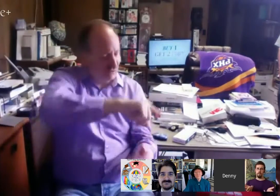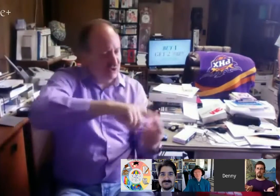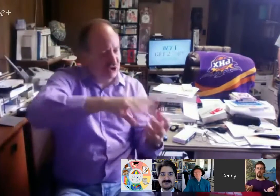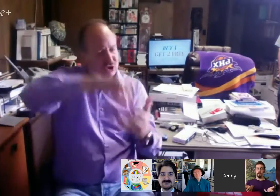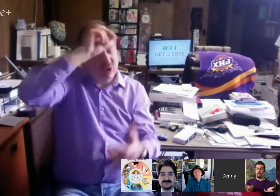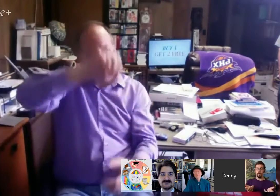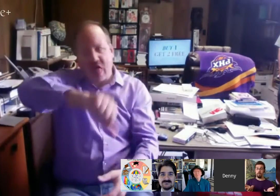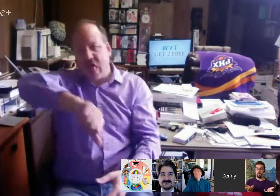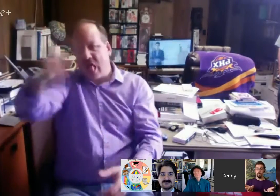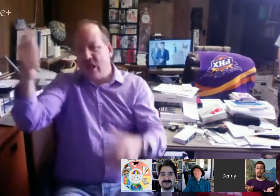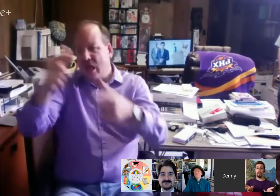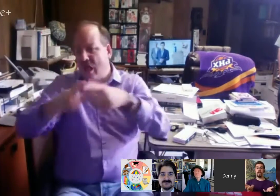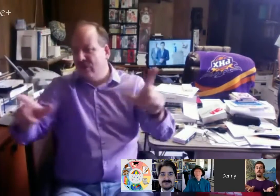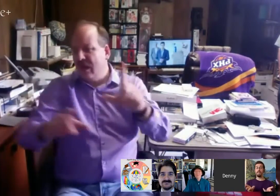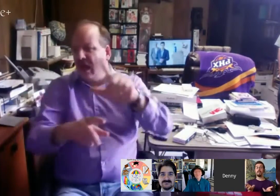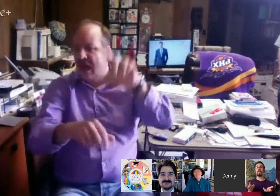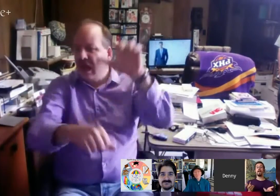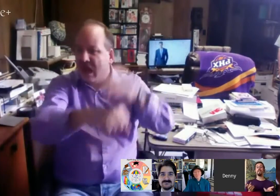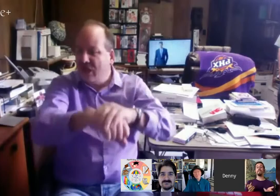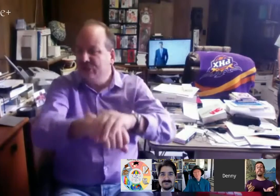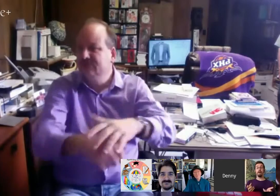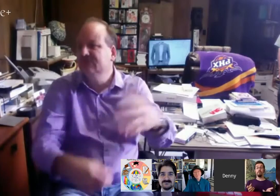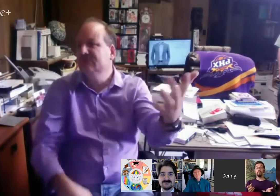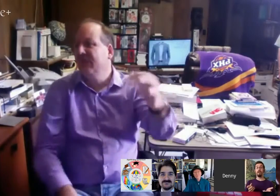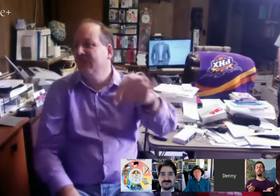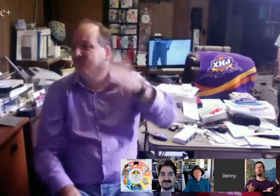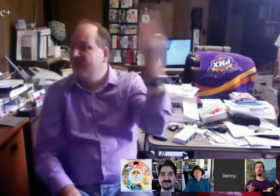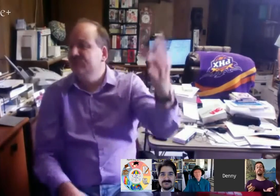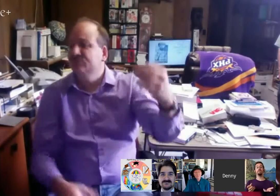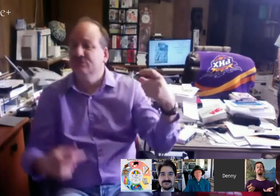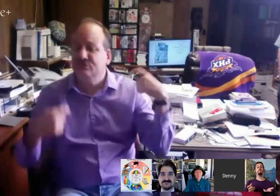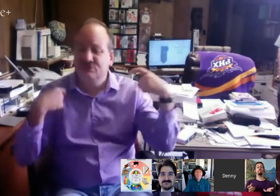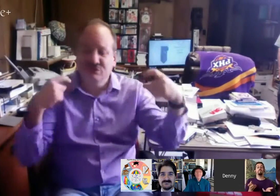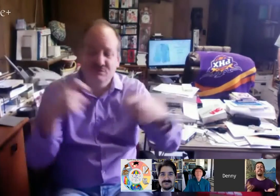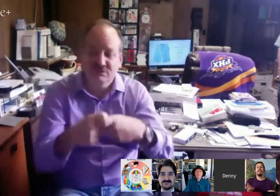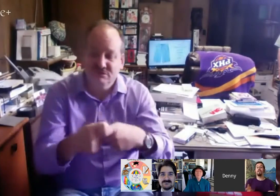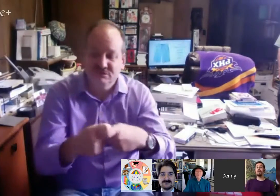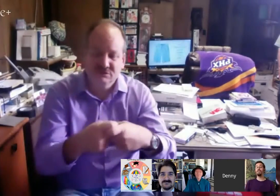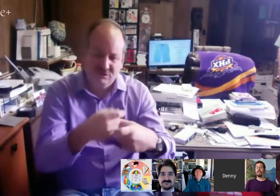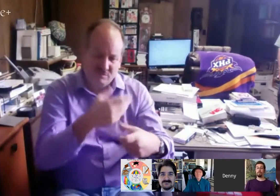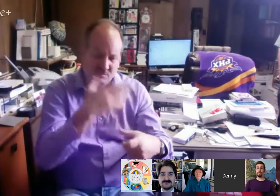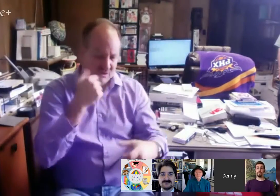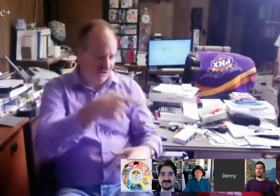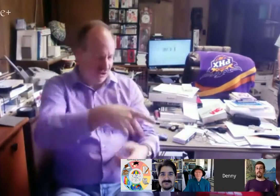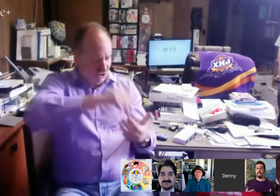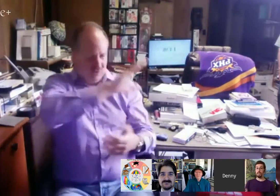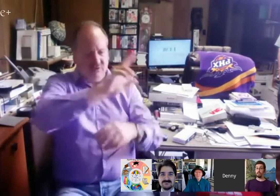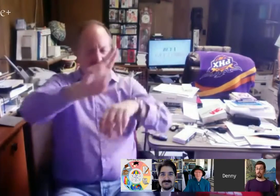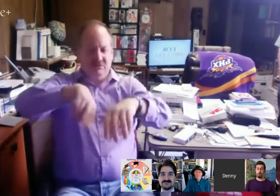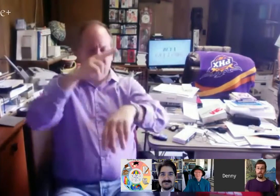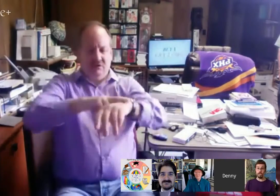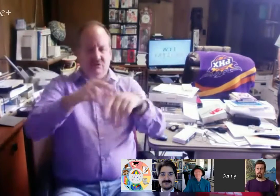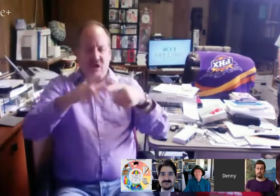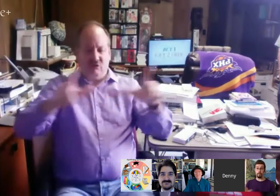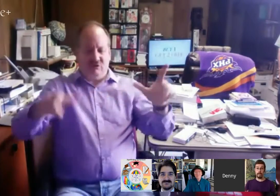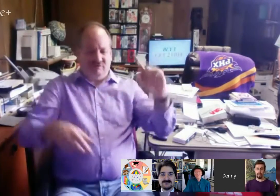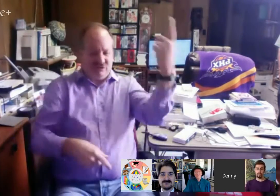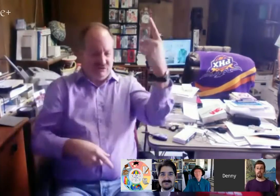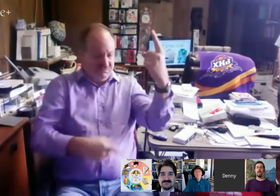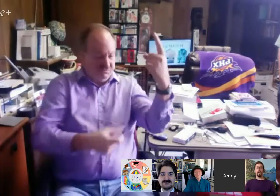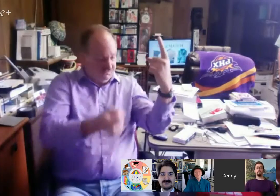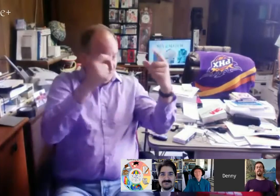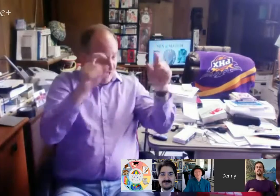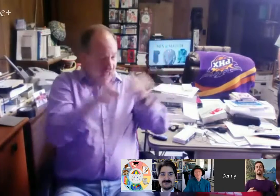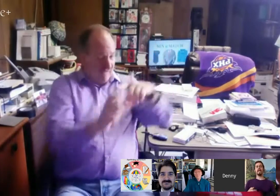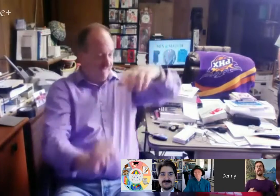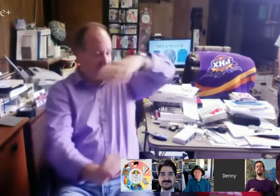learning of language, and then that would be able to be applied to other languages like English or French or